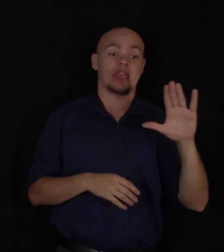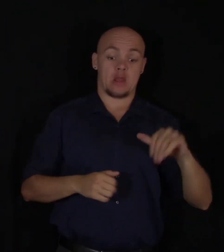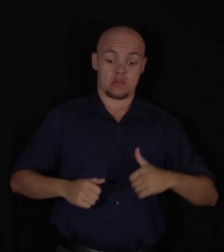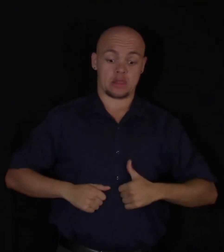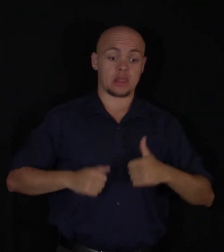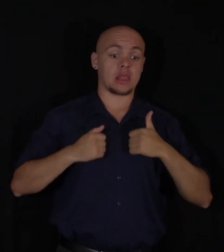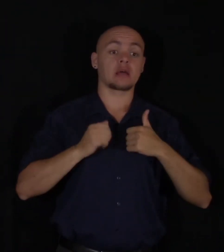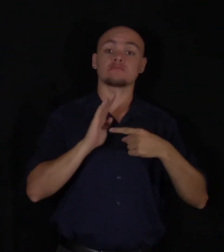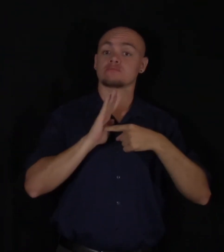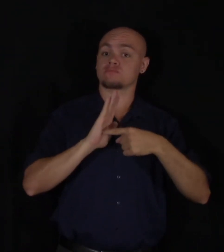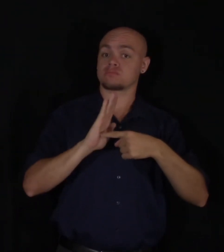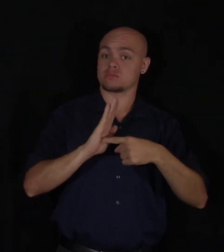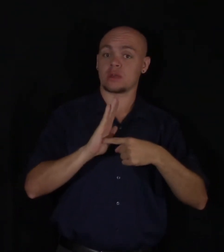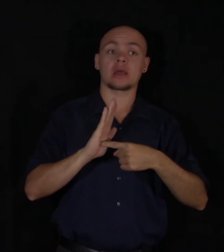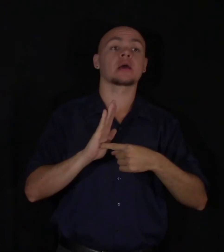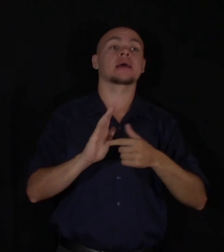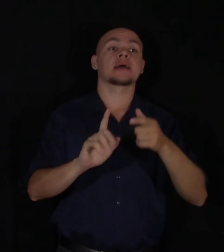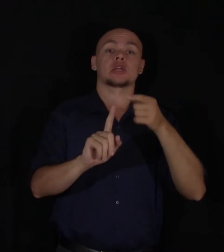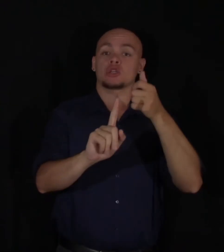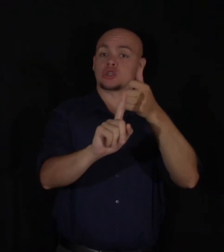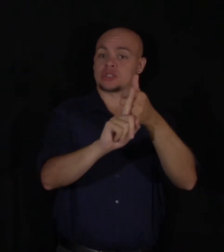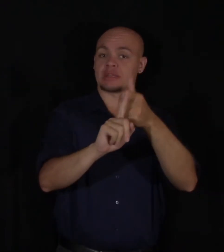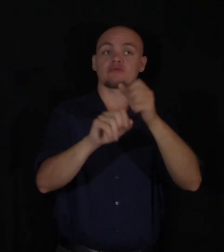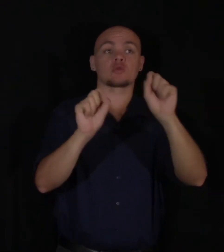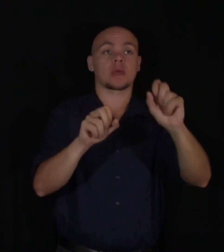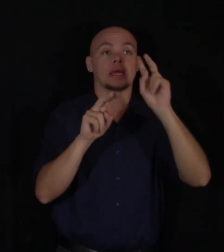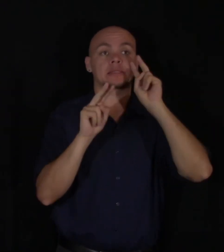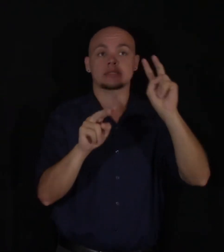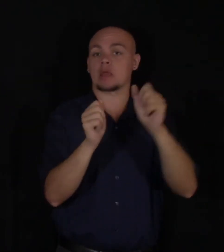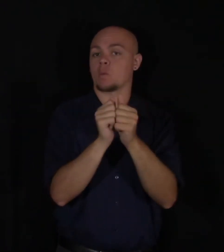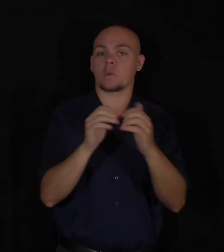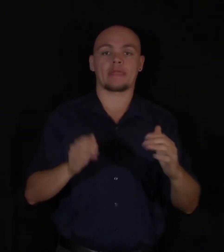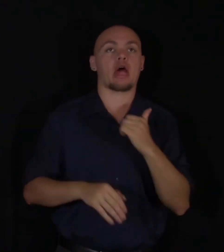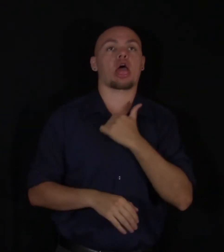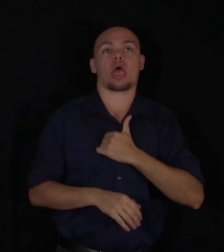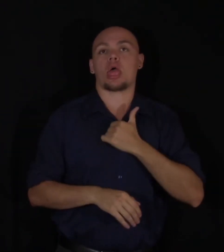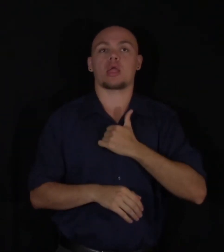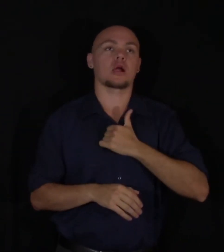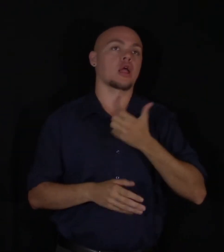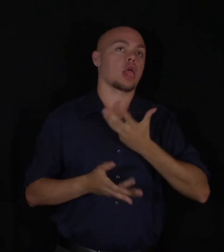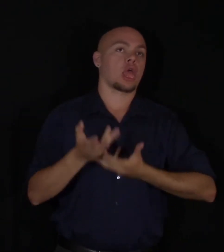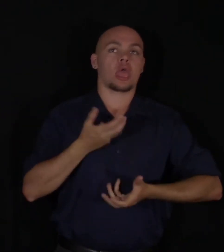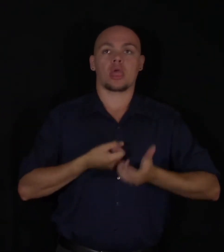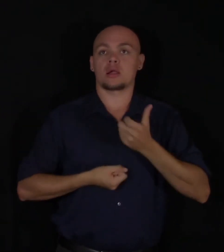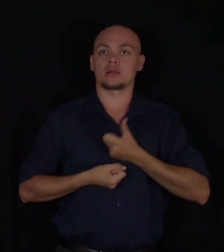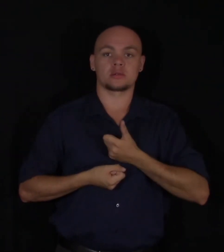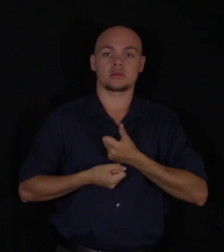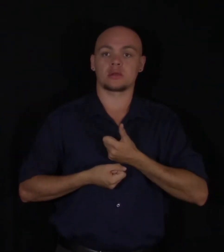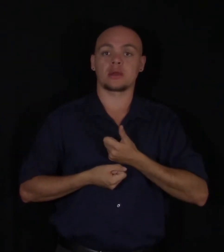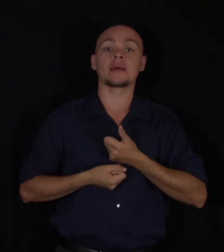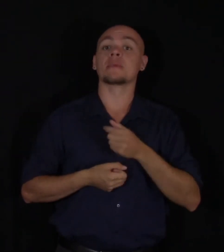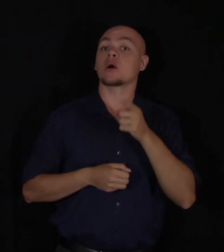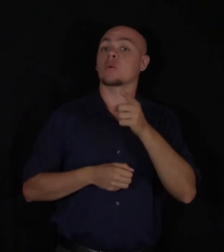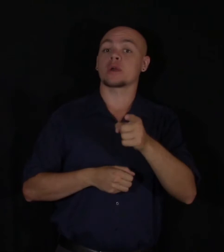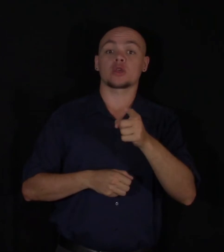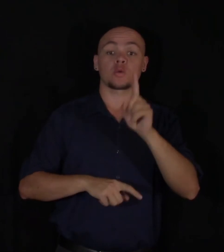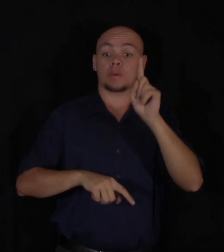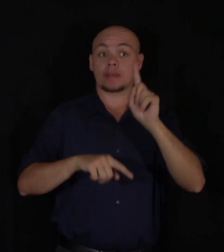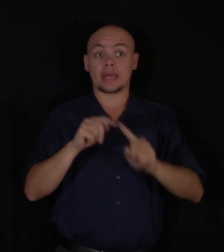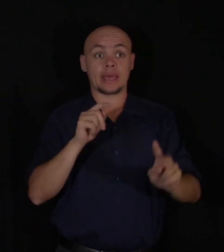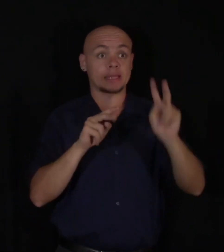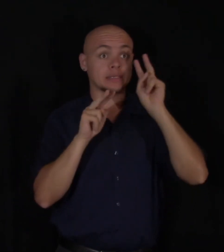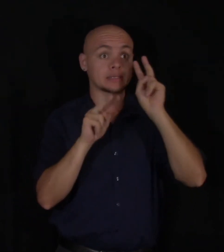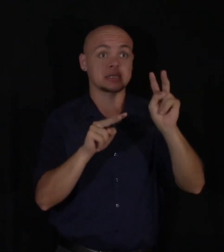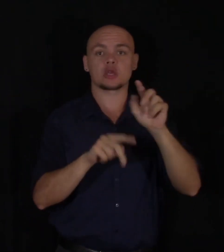see yourself unapologetically. Miriam Wright Edelman says, "You can't be what you can't see." And I know that to be